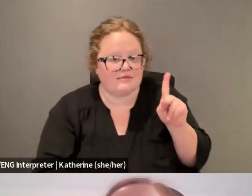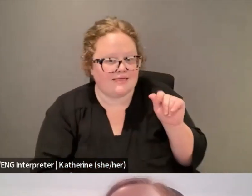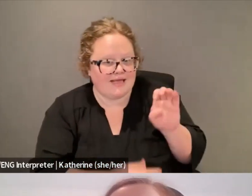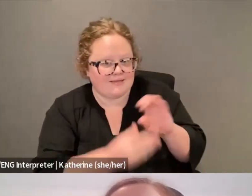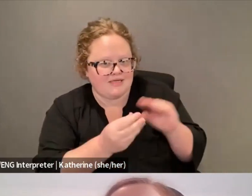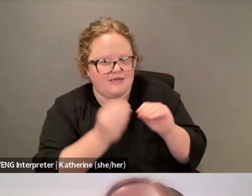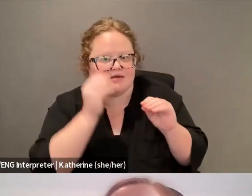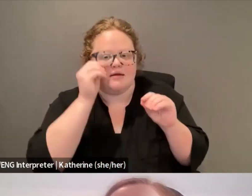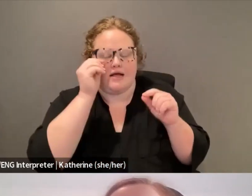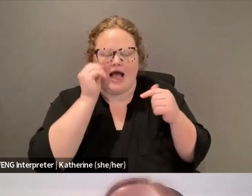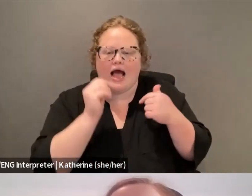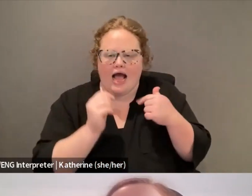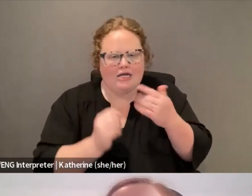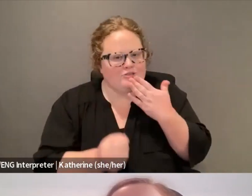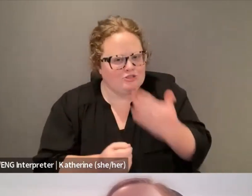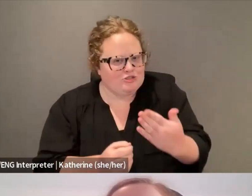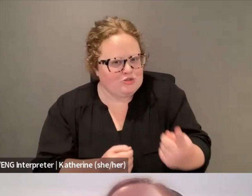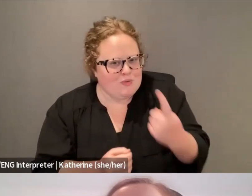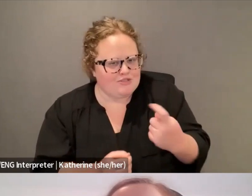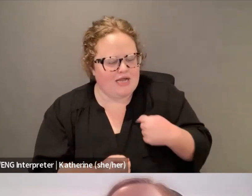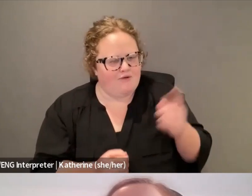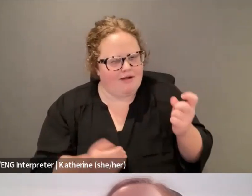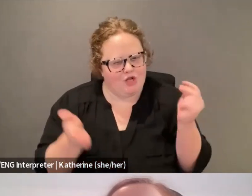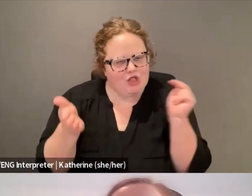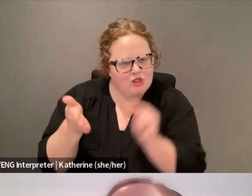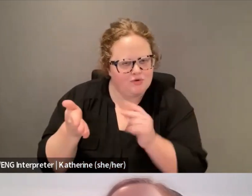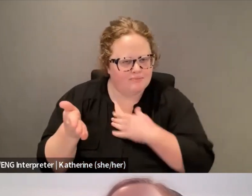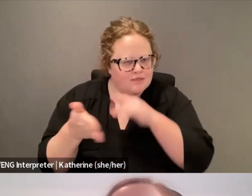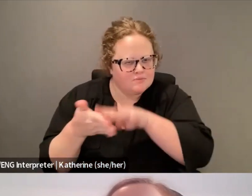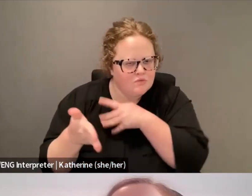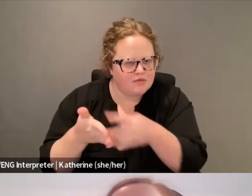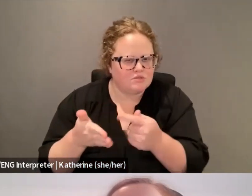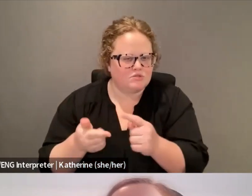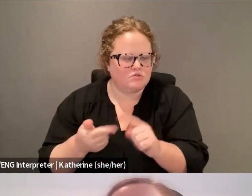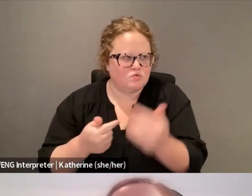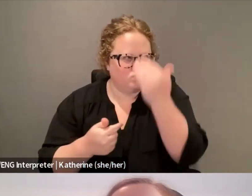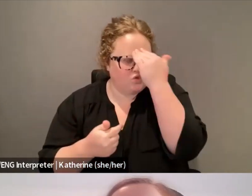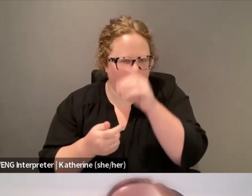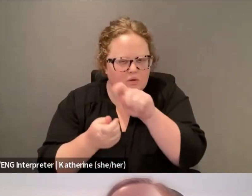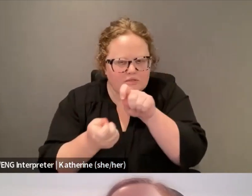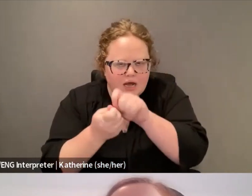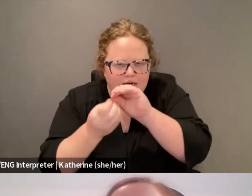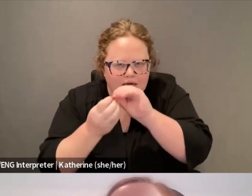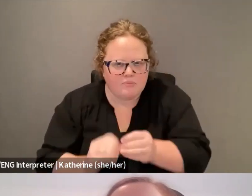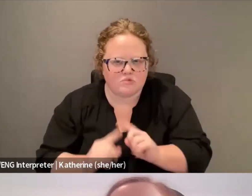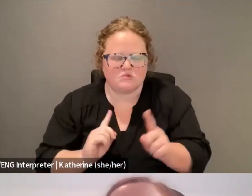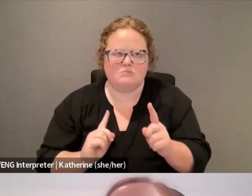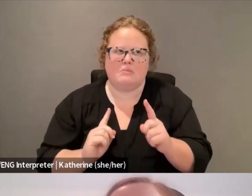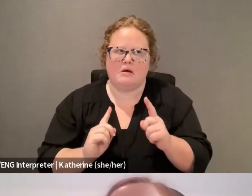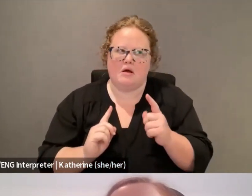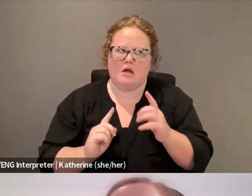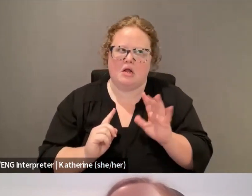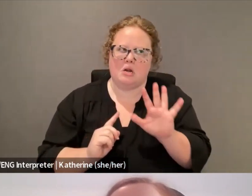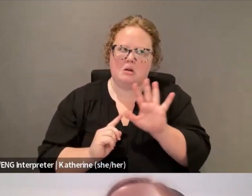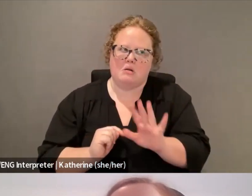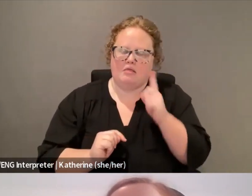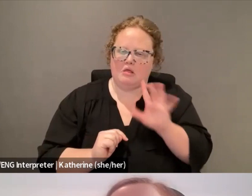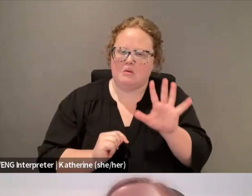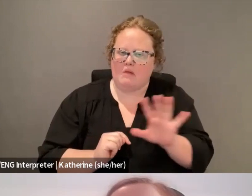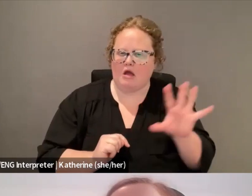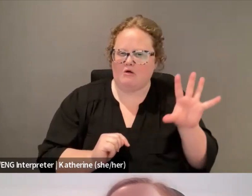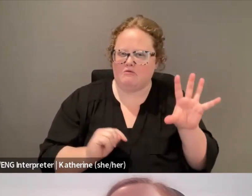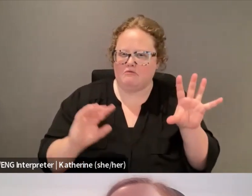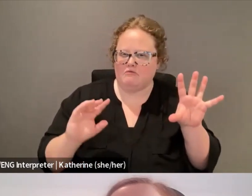analytics spreadsheets and things to get the exact numbers, but off the cuff, it's about, I would say 50-50 as